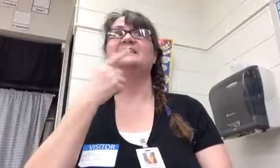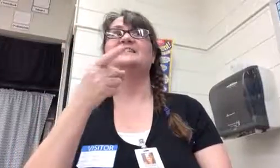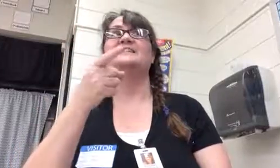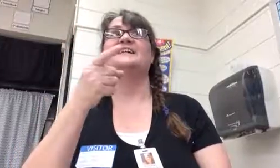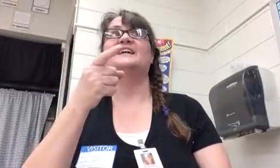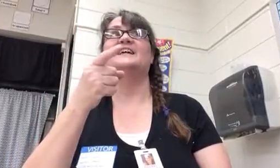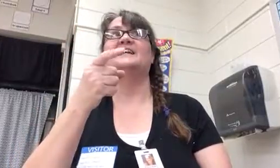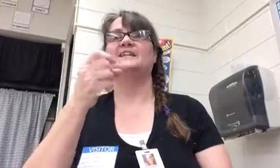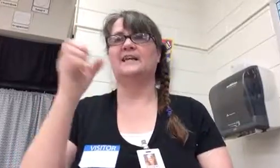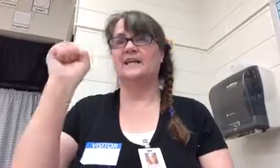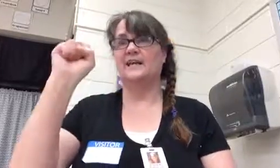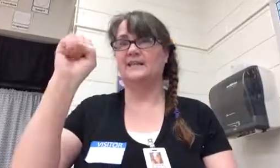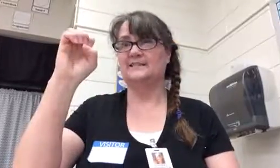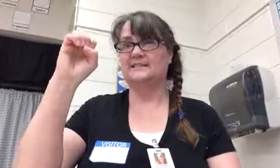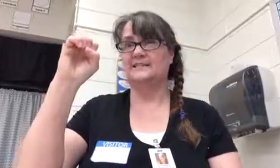Seal. I like seal because it makes sounds.